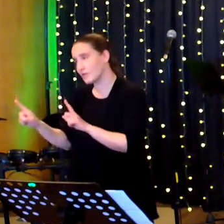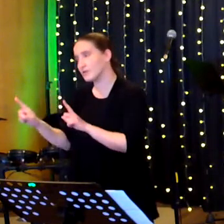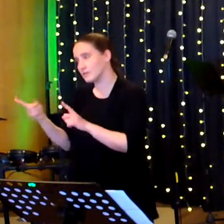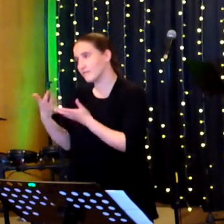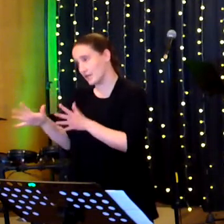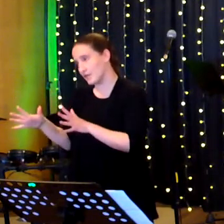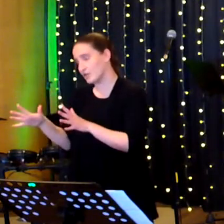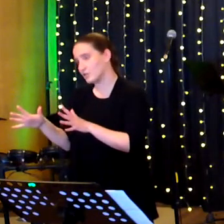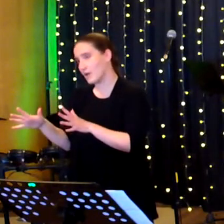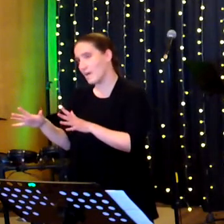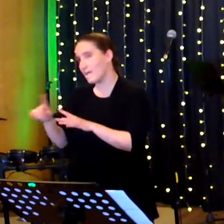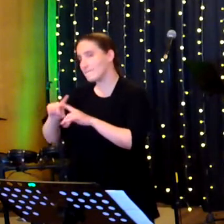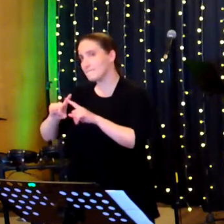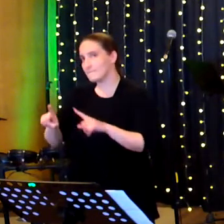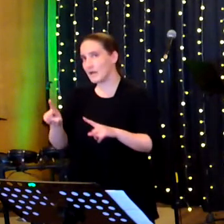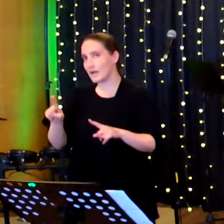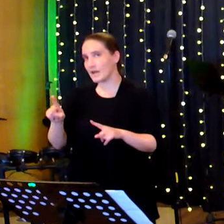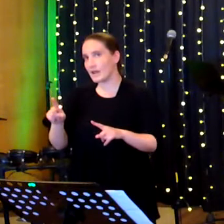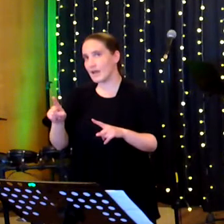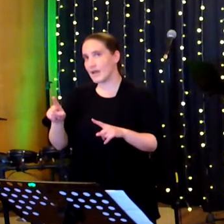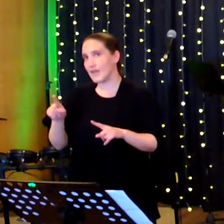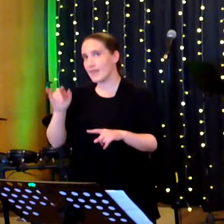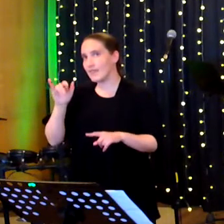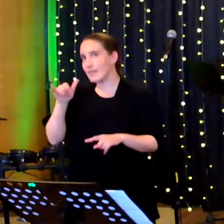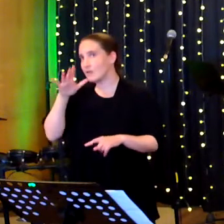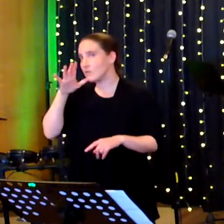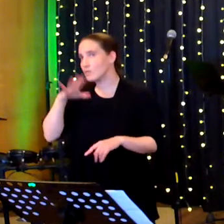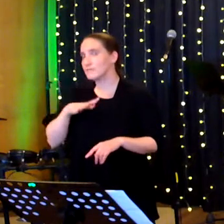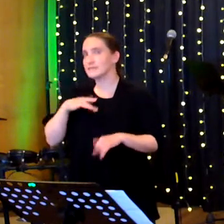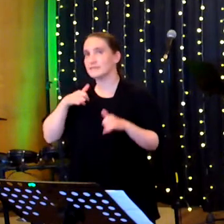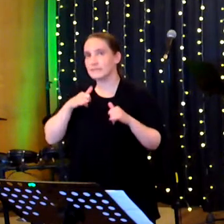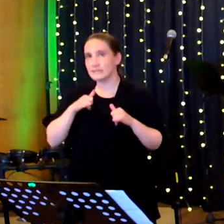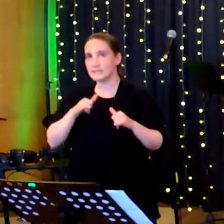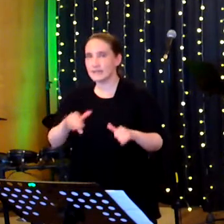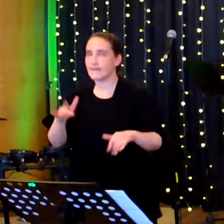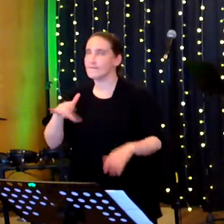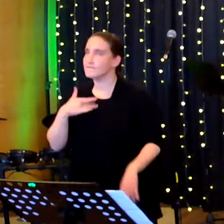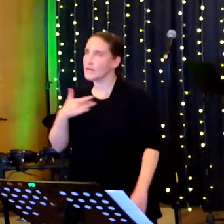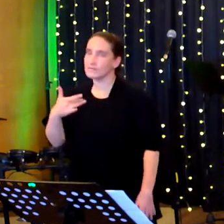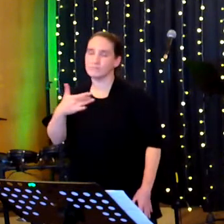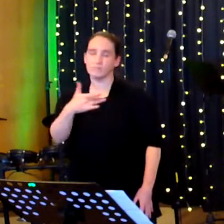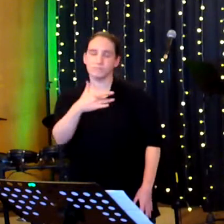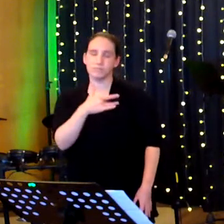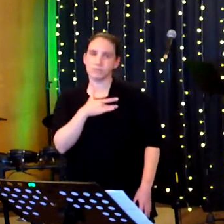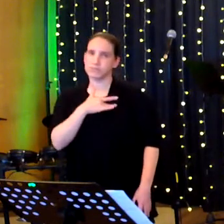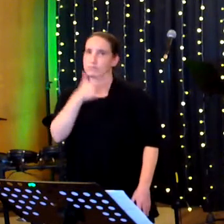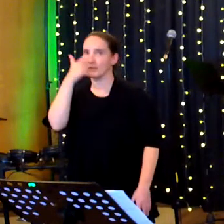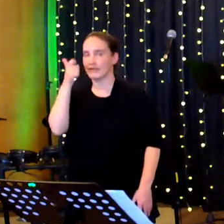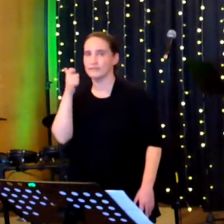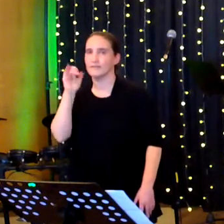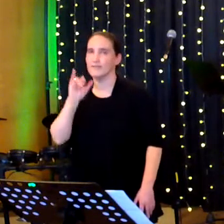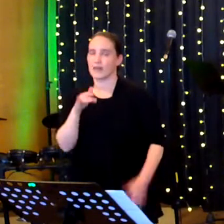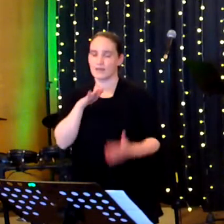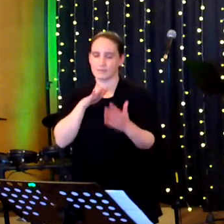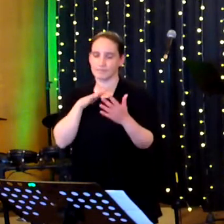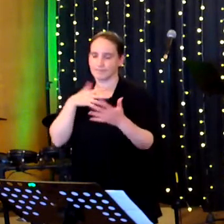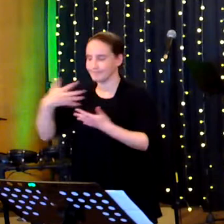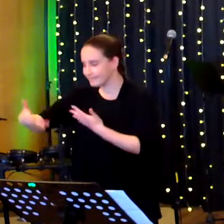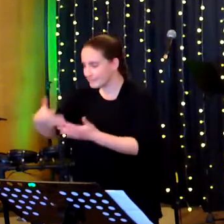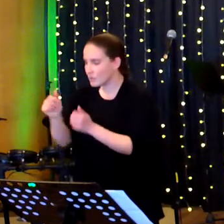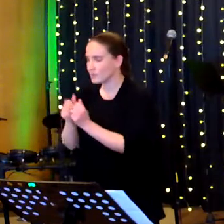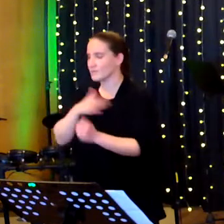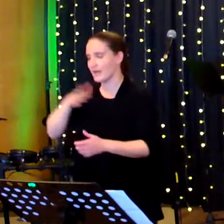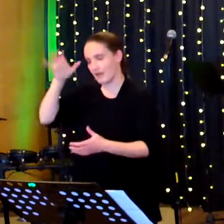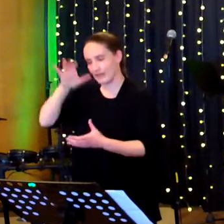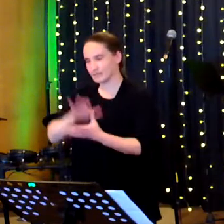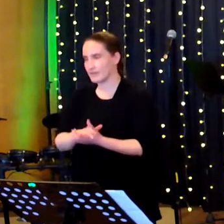such a beautiful moment of God revealing who he was through John and revealing his strength and